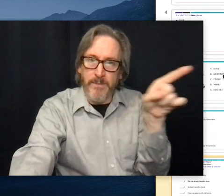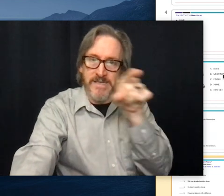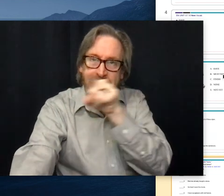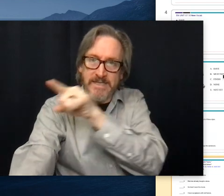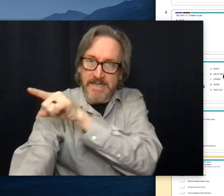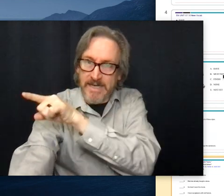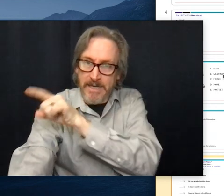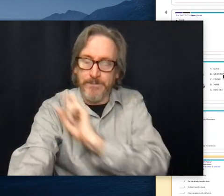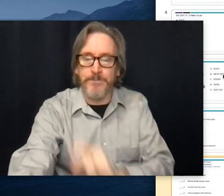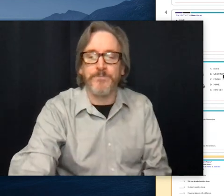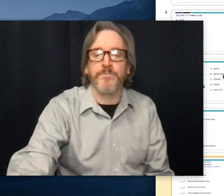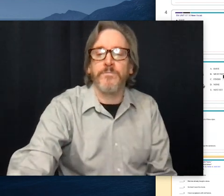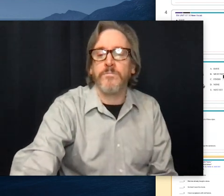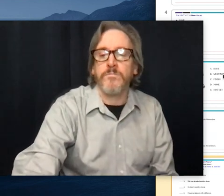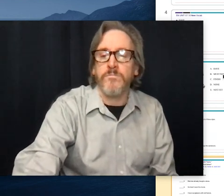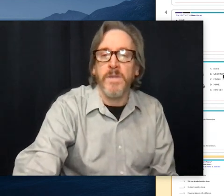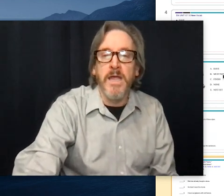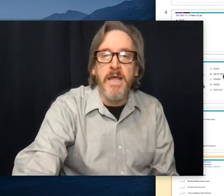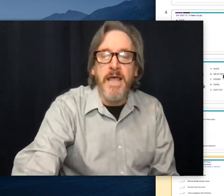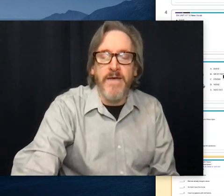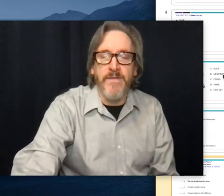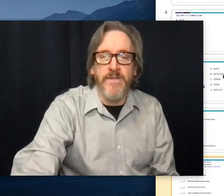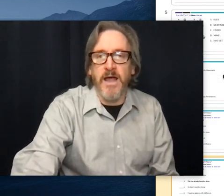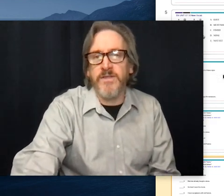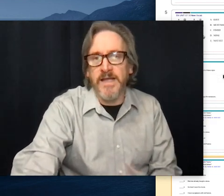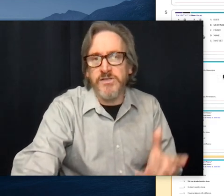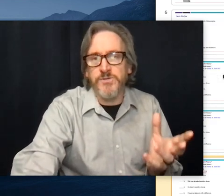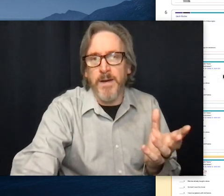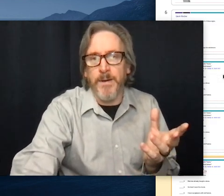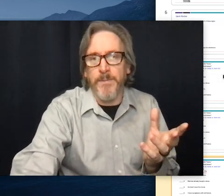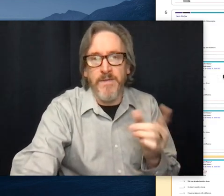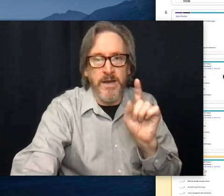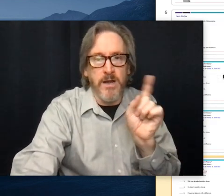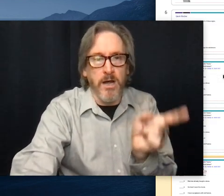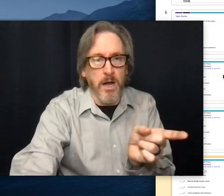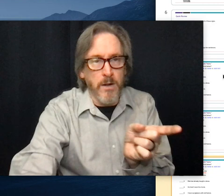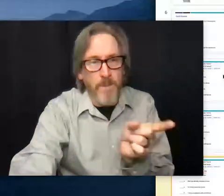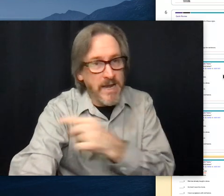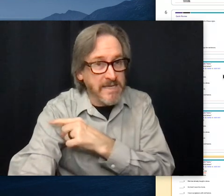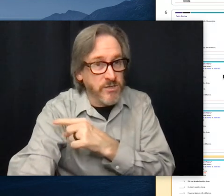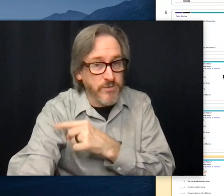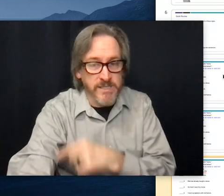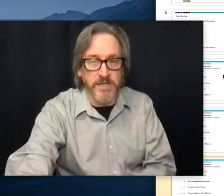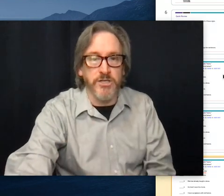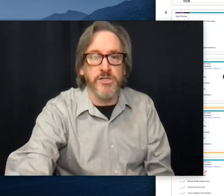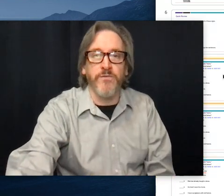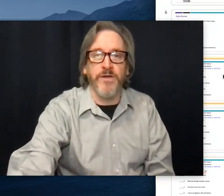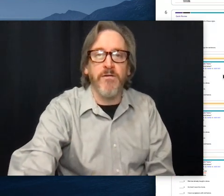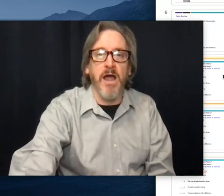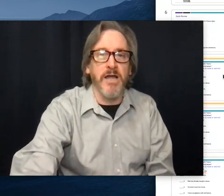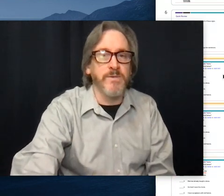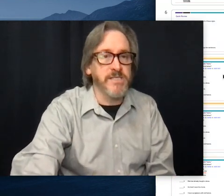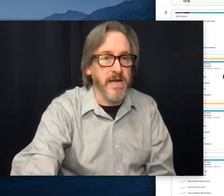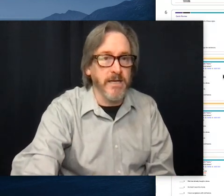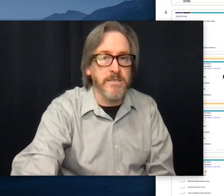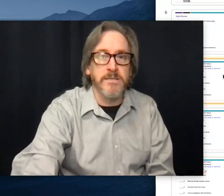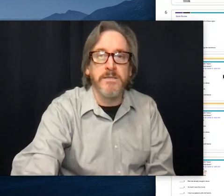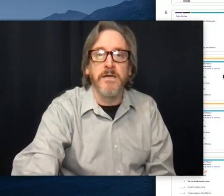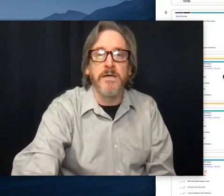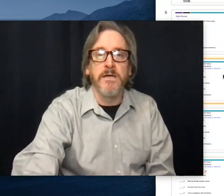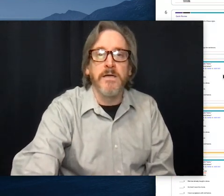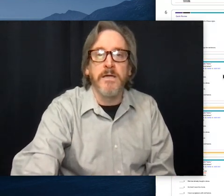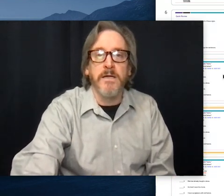top, A, B, C, D, and E. And then the answers pop up and then an ASL translation. So figure out how you would sign